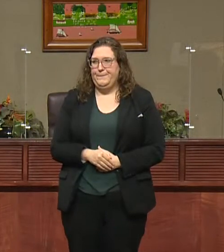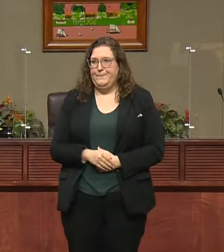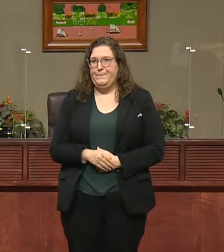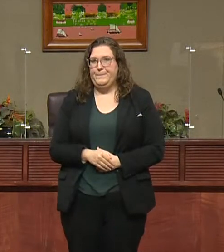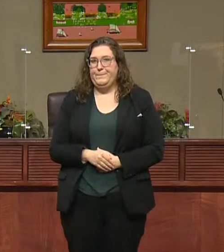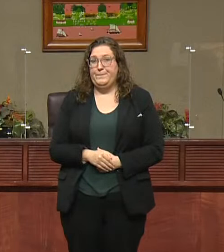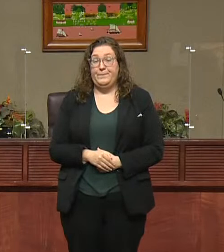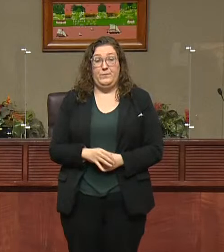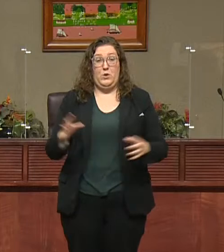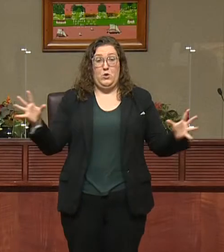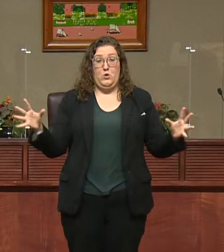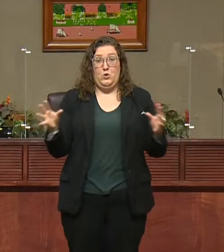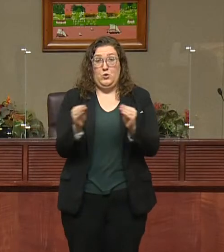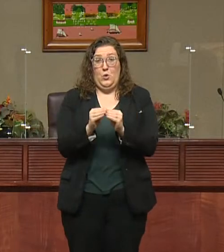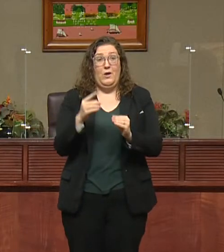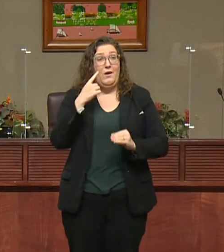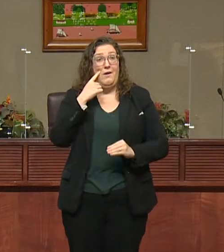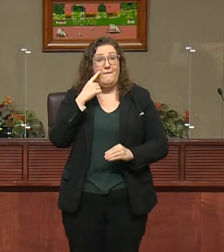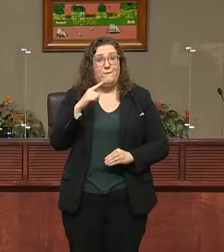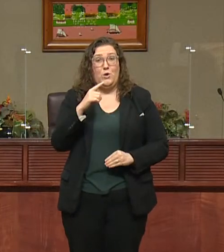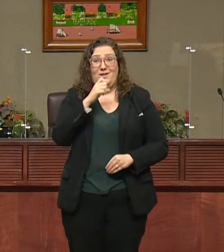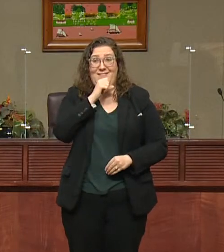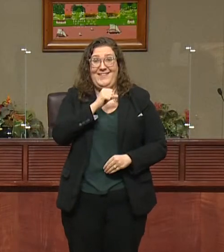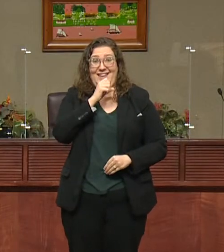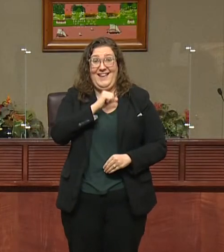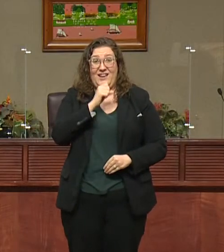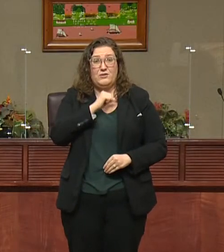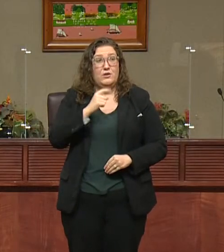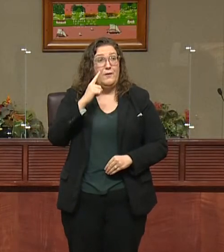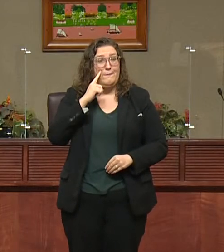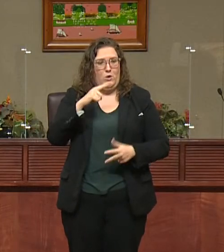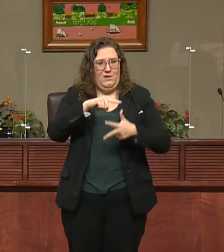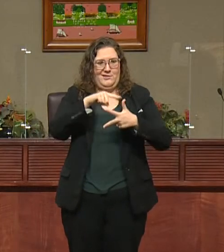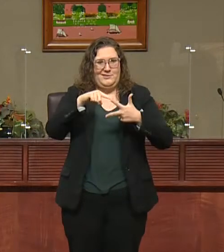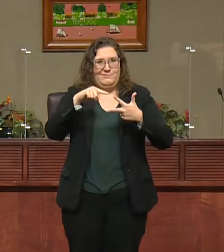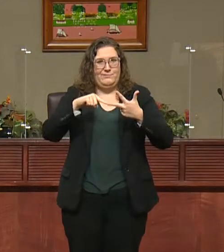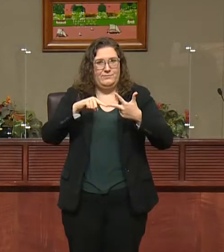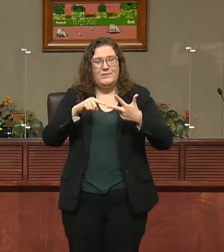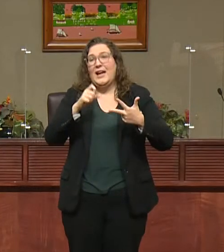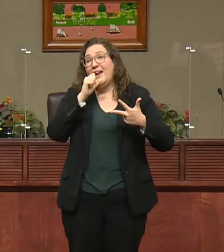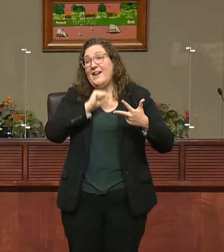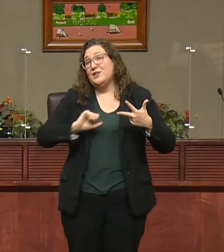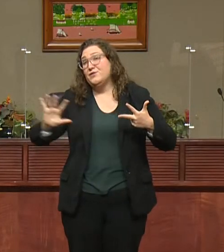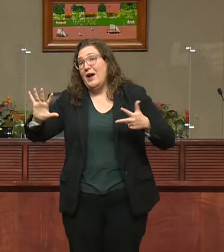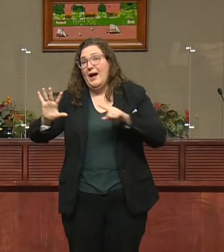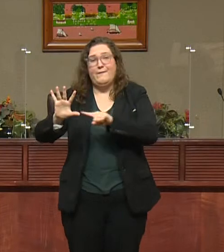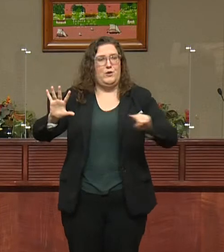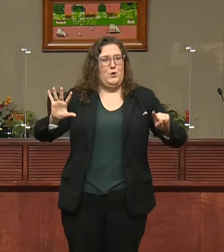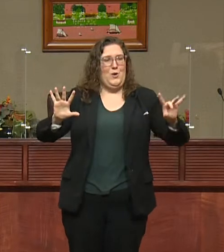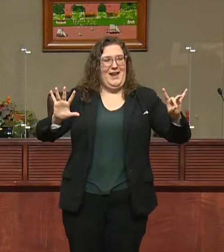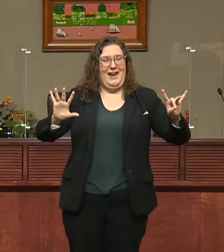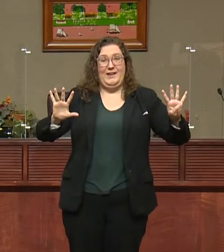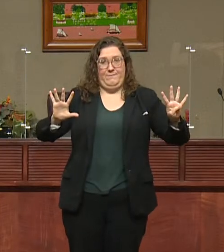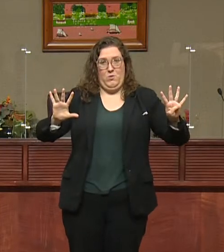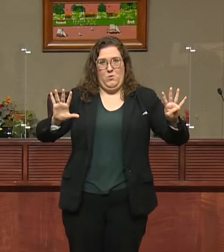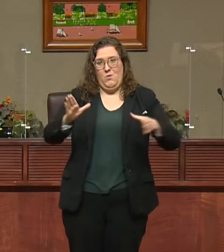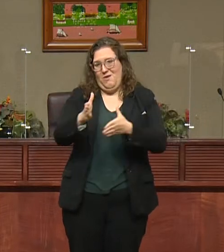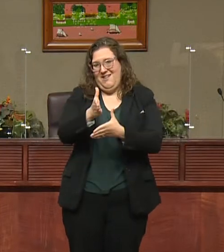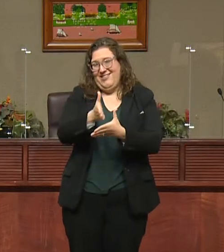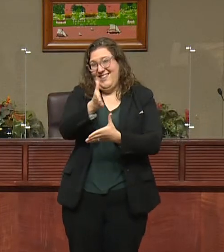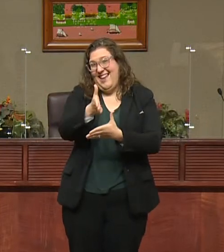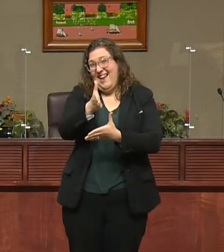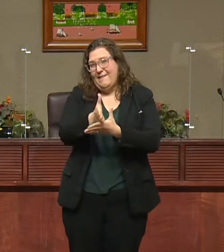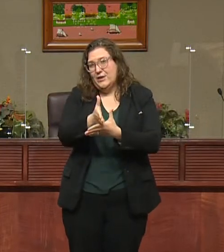The total for the age range for all the variant cases is 5 to 84 years, with a median age of 33.